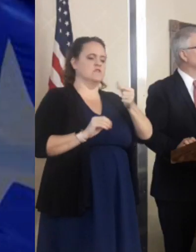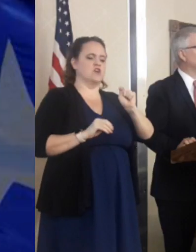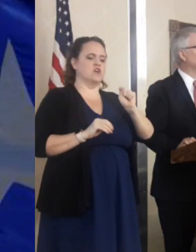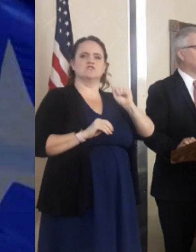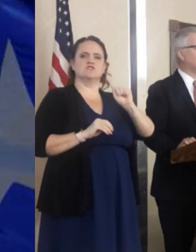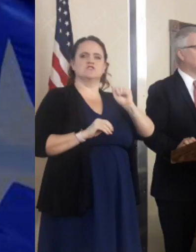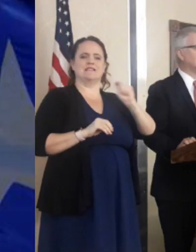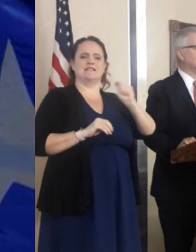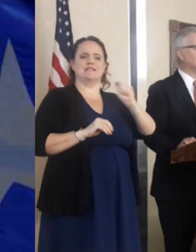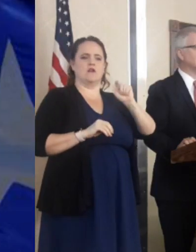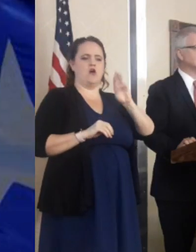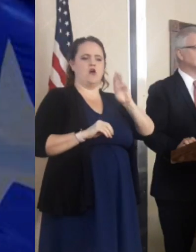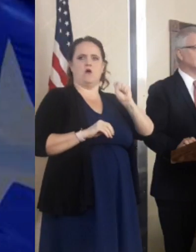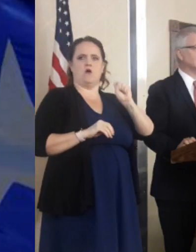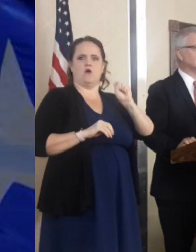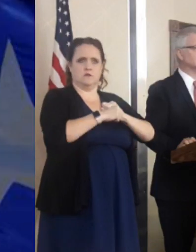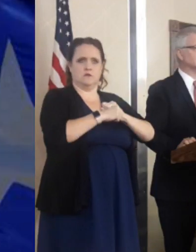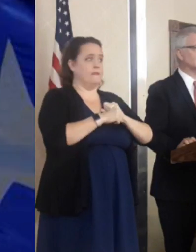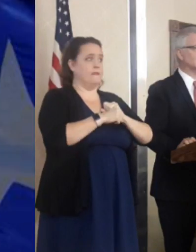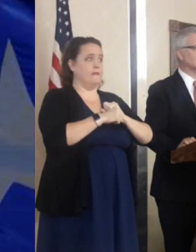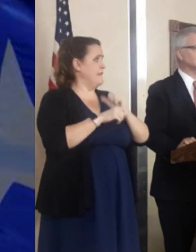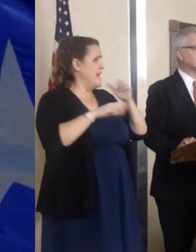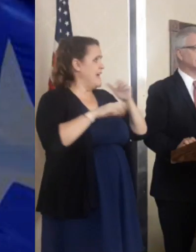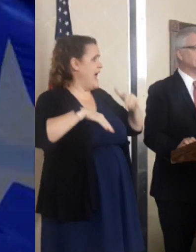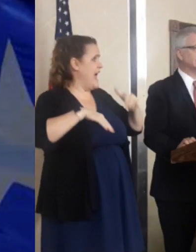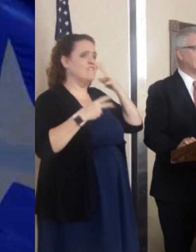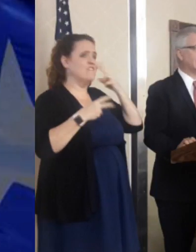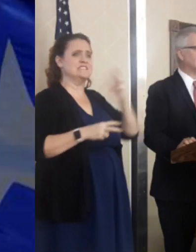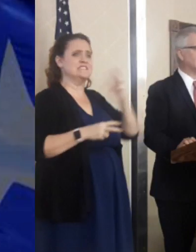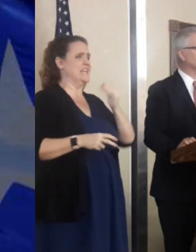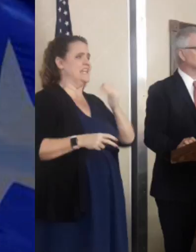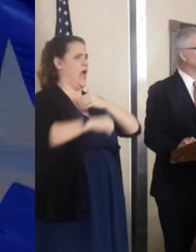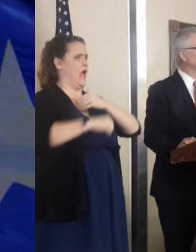I have not seen our sergeant at arms yet today.